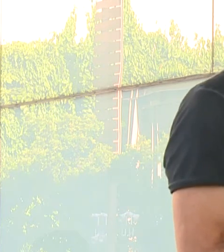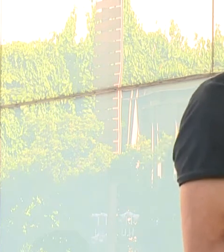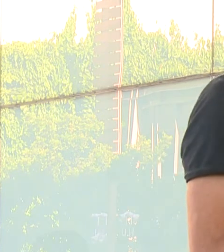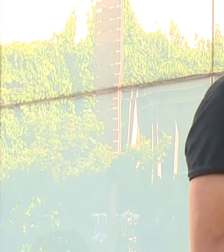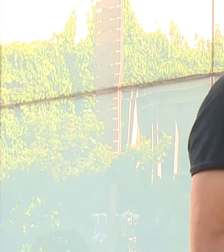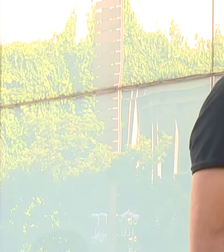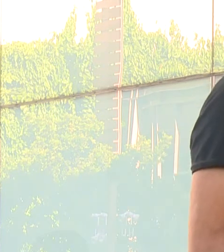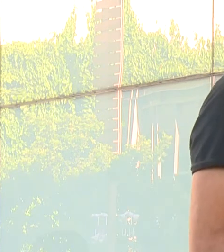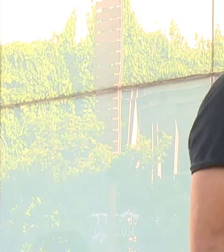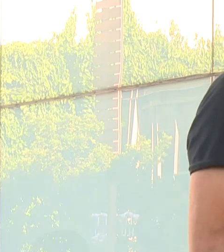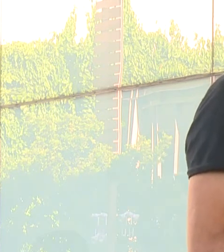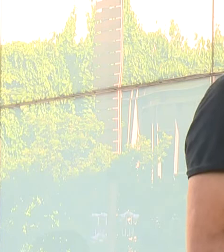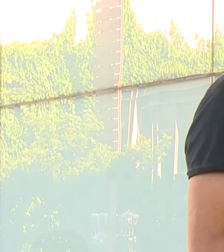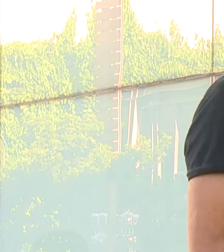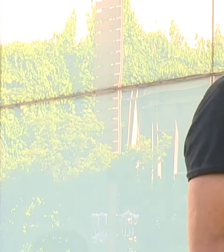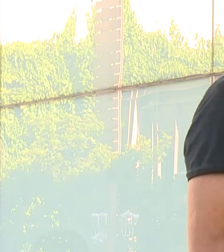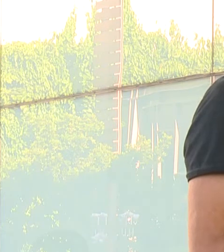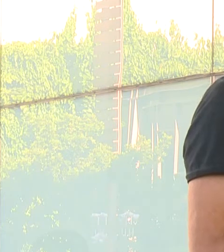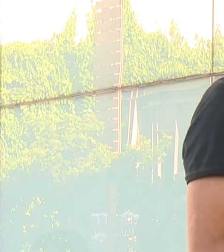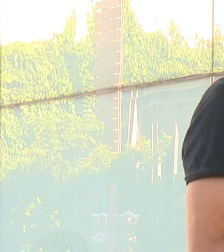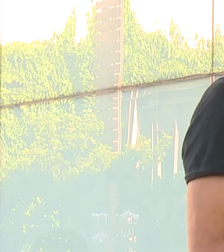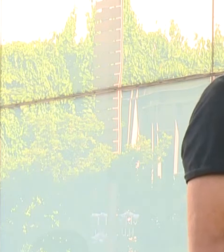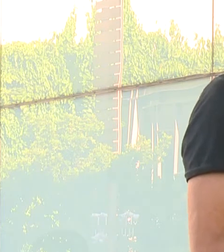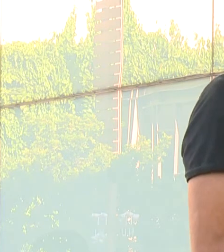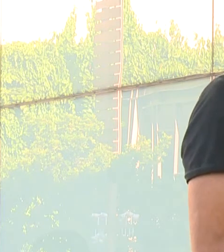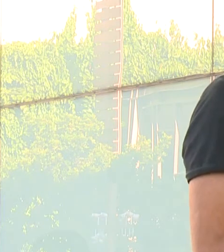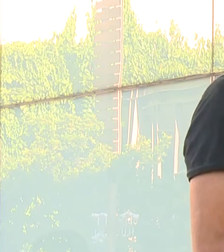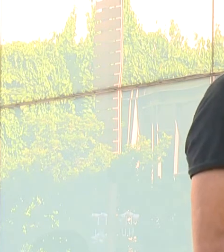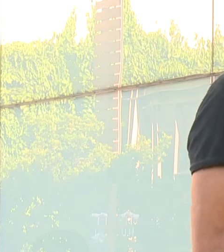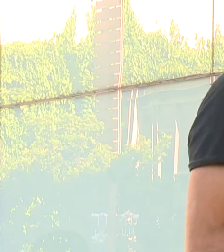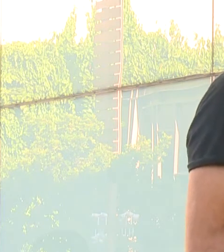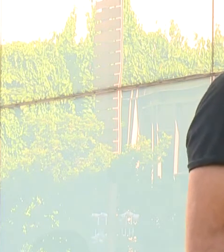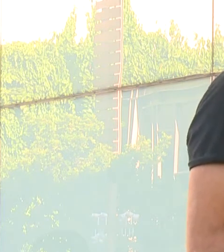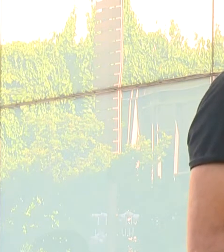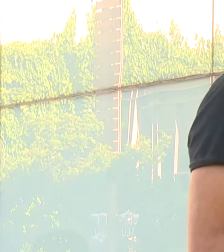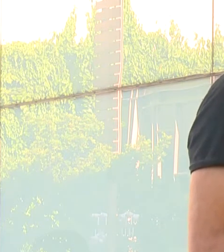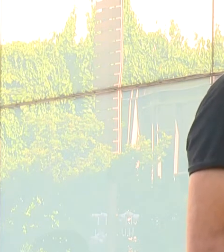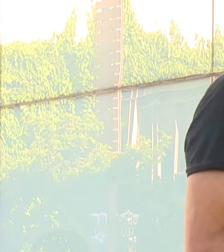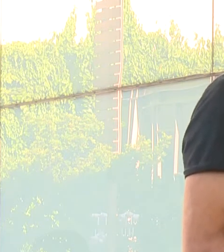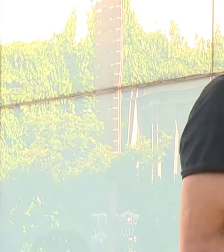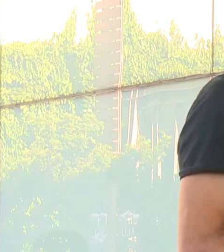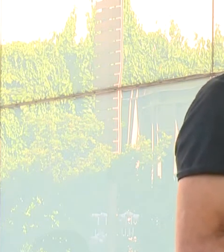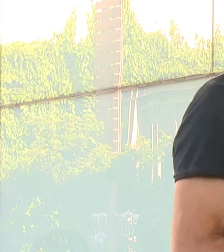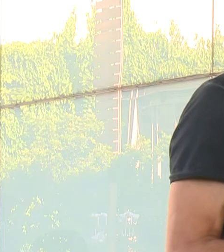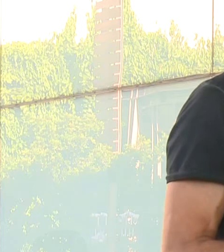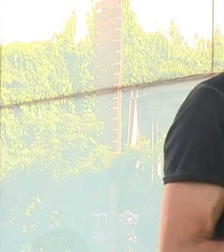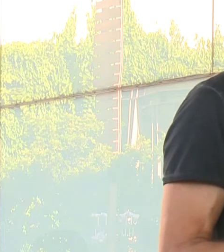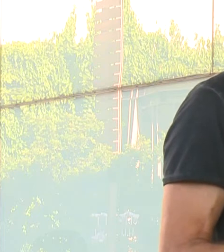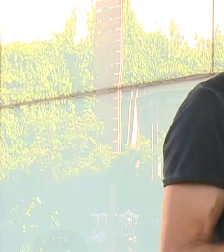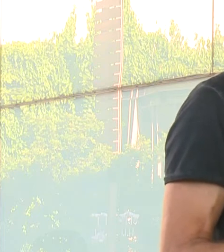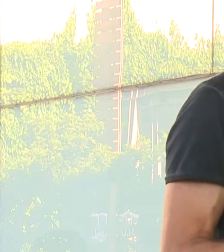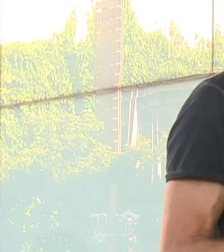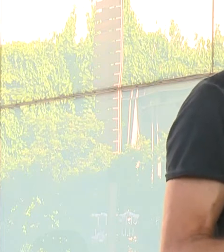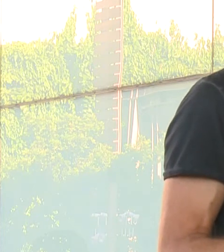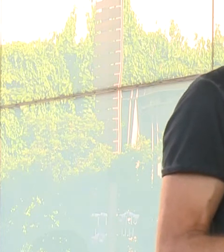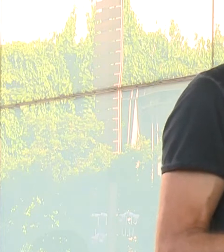find authentic army gear to deck out over 100 Viet Cong and North Vietnamese army. To recreate the dusty ragtag posse for